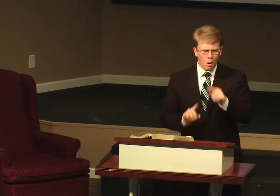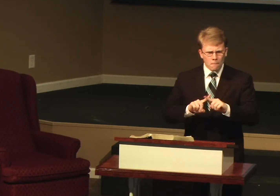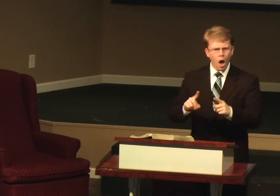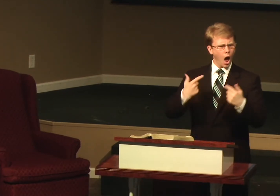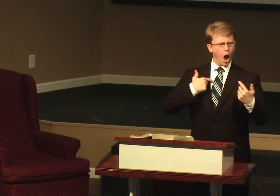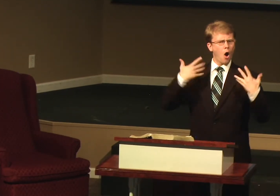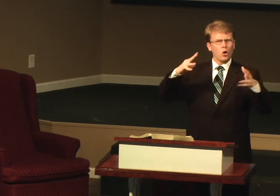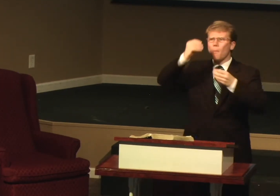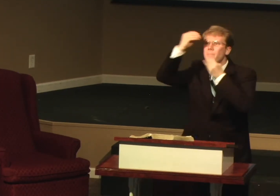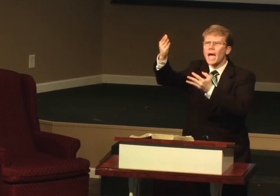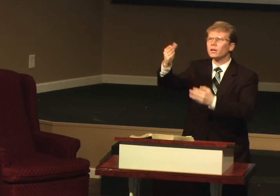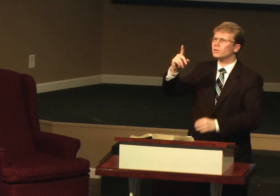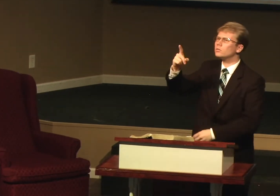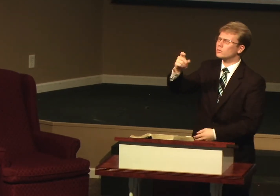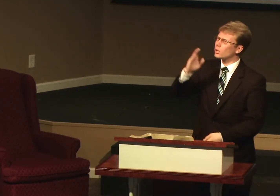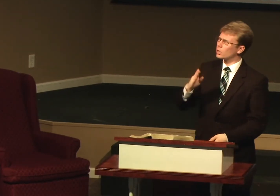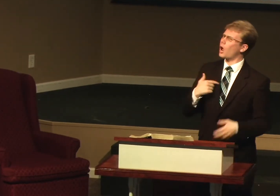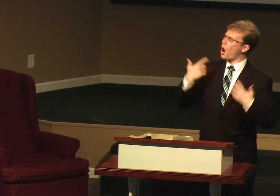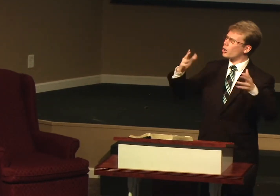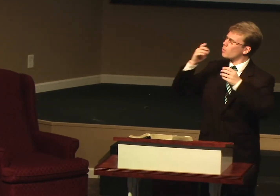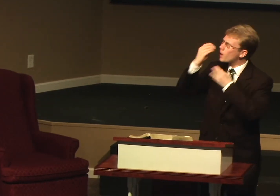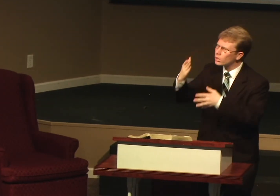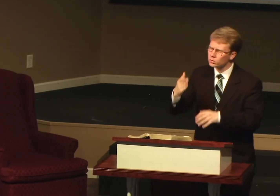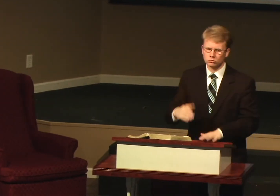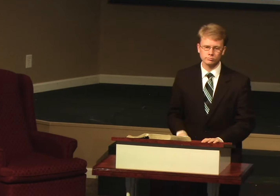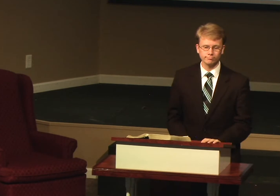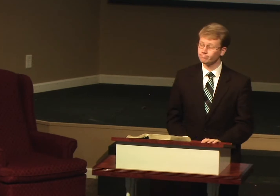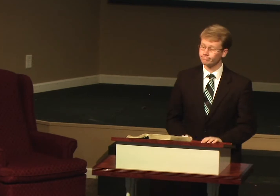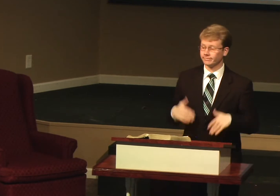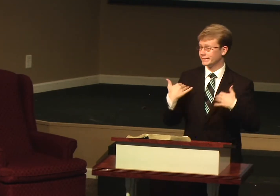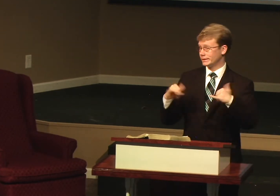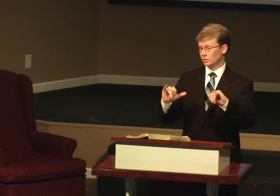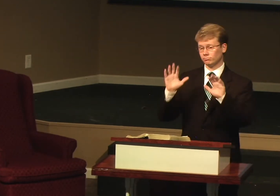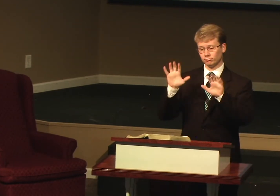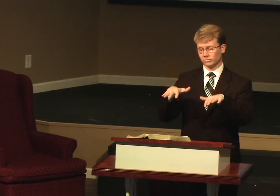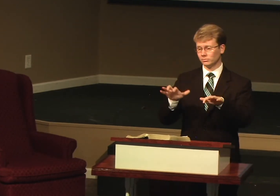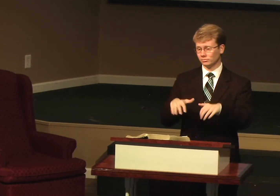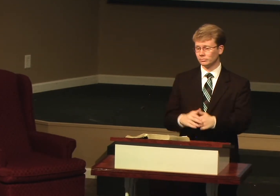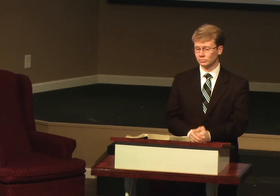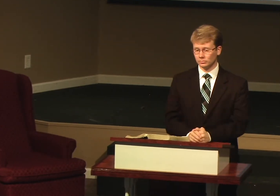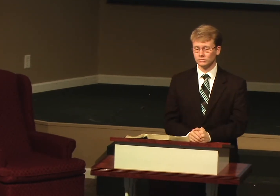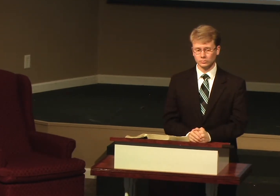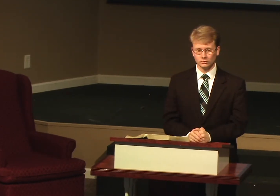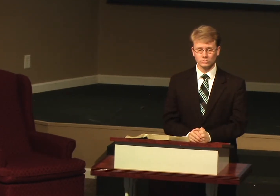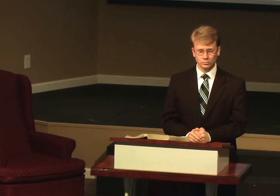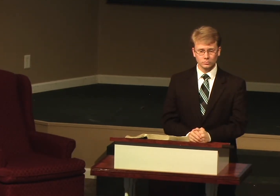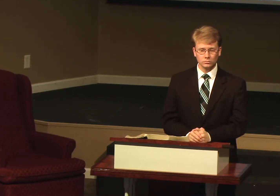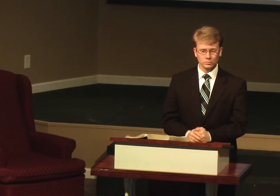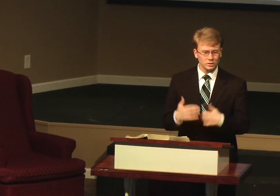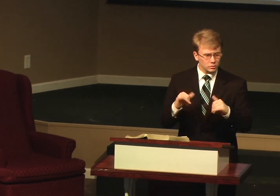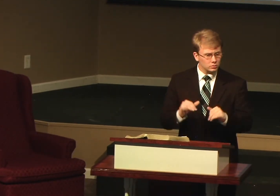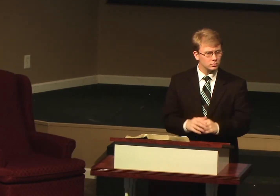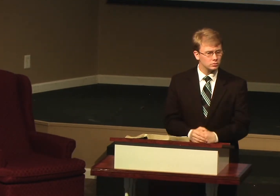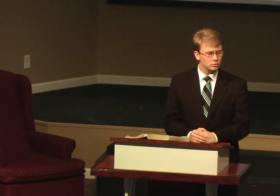unto a man that built a house on a rock. I mean, Lord, I obeyed you. The rain is going to come still, even if you